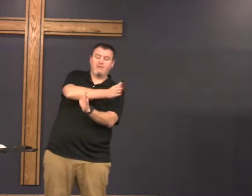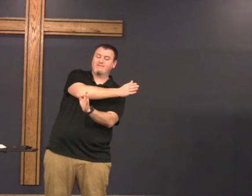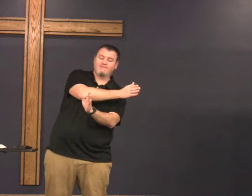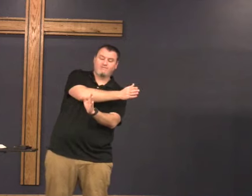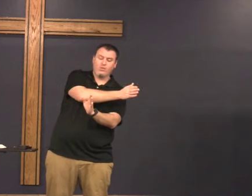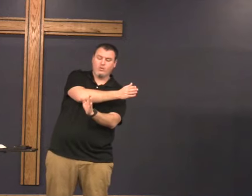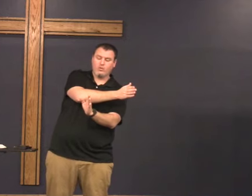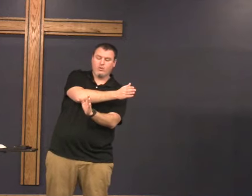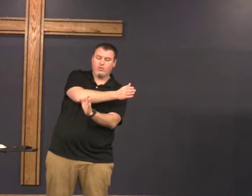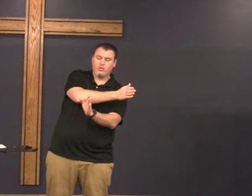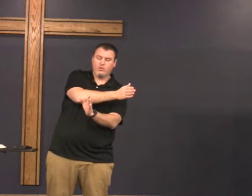the old